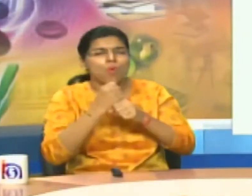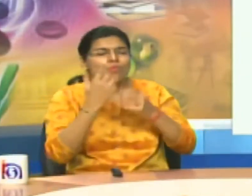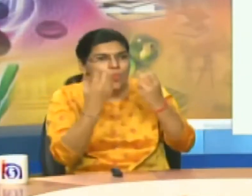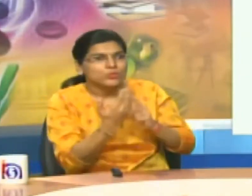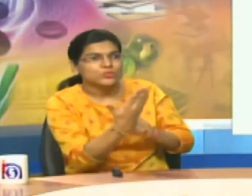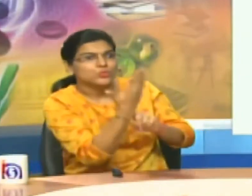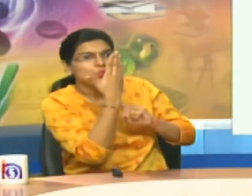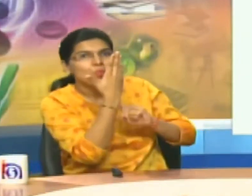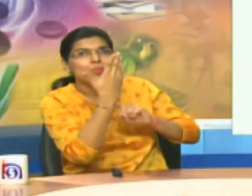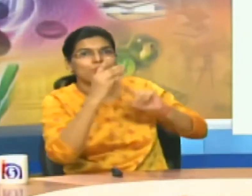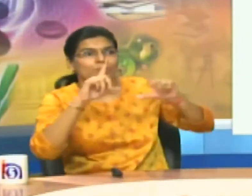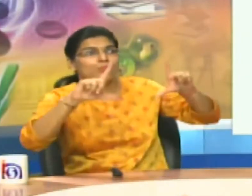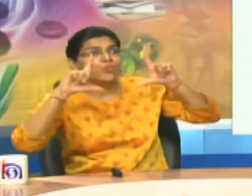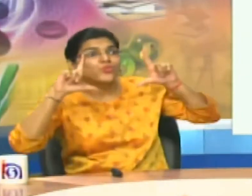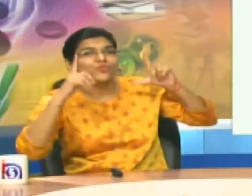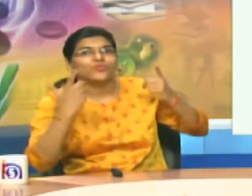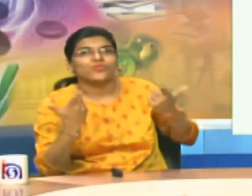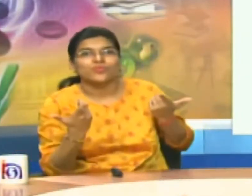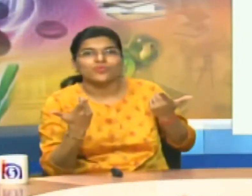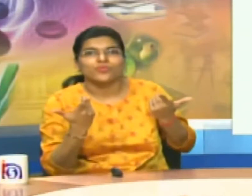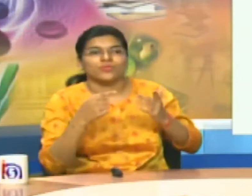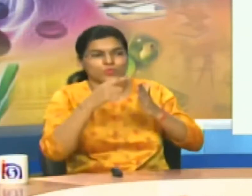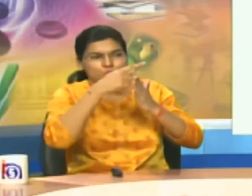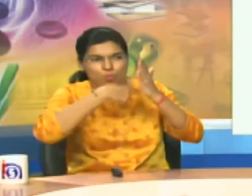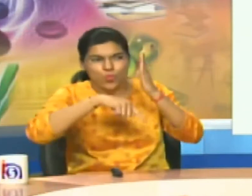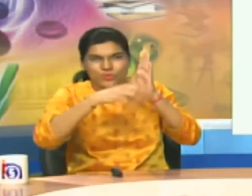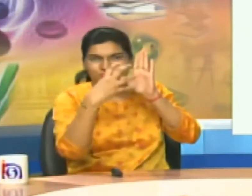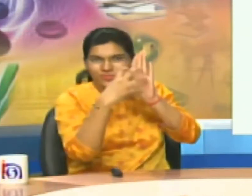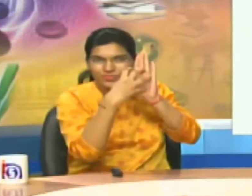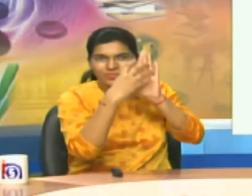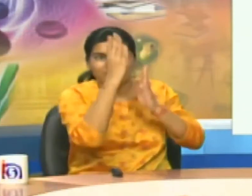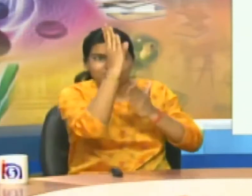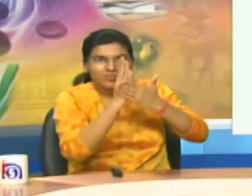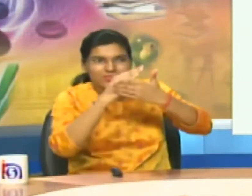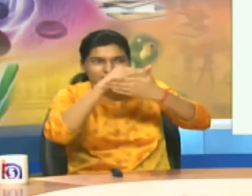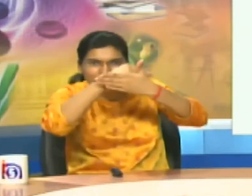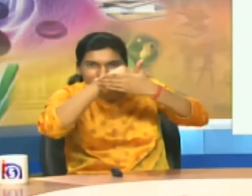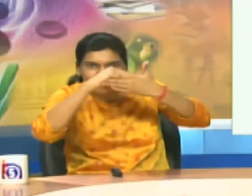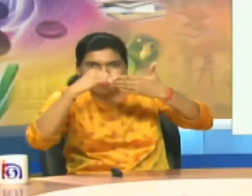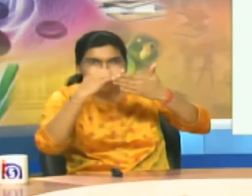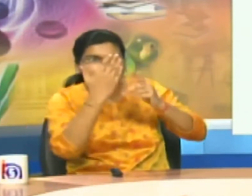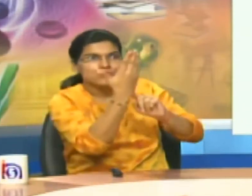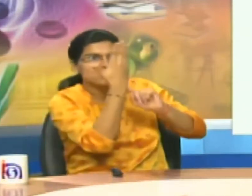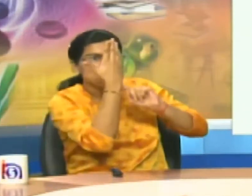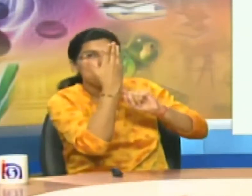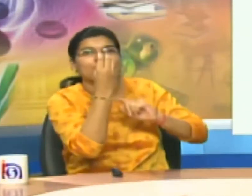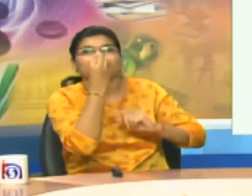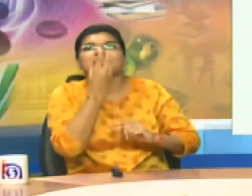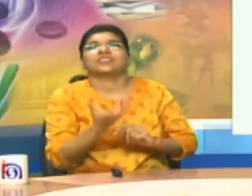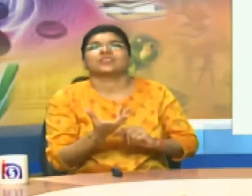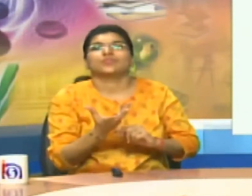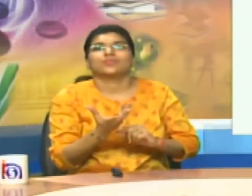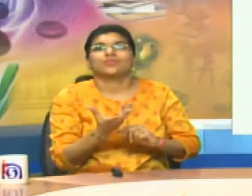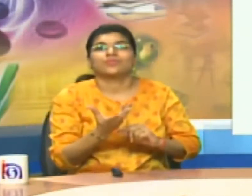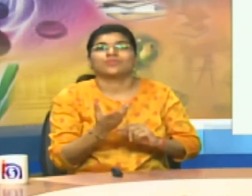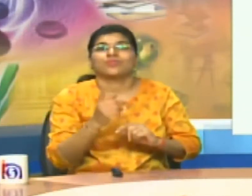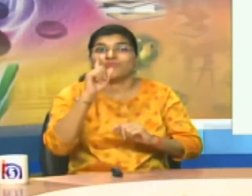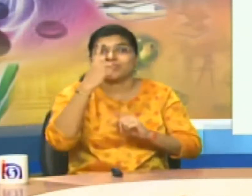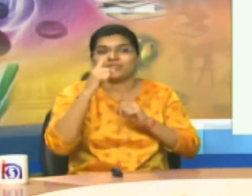are less in number, such kind of comparisons we do. So, all this is shown in some pie chart form or a